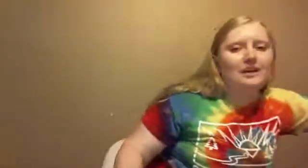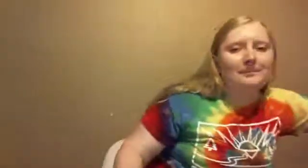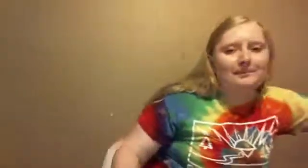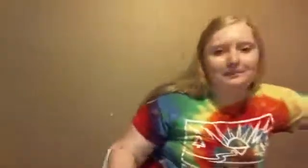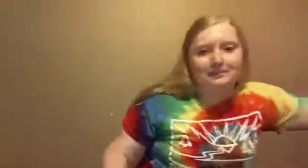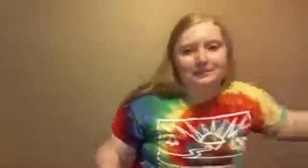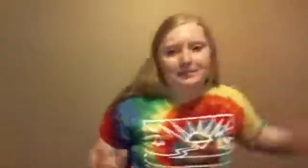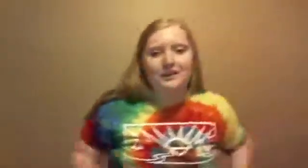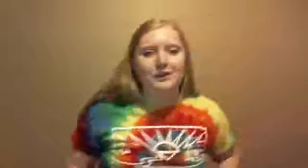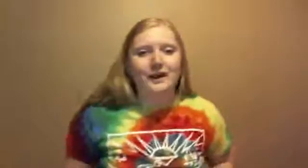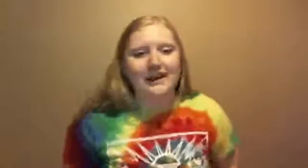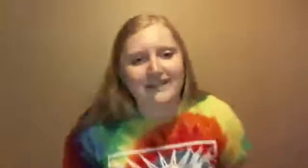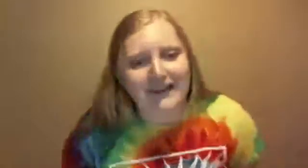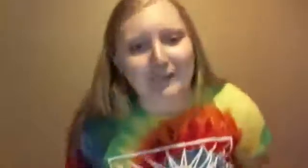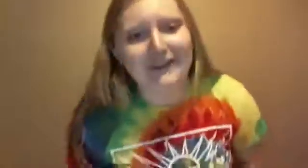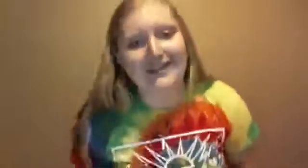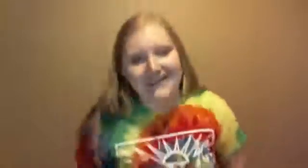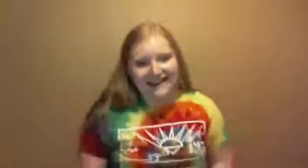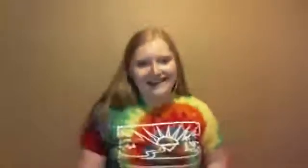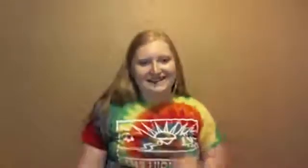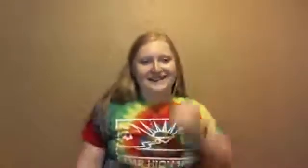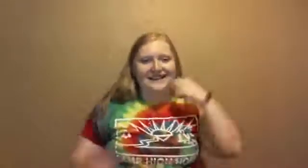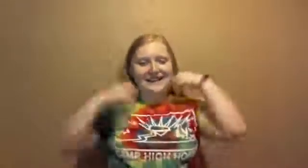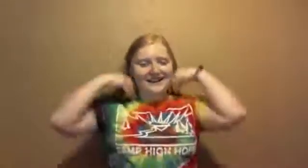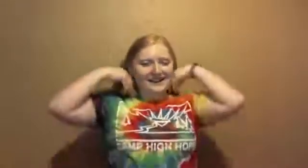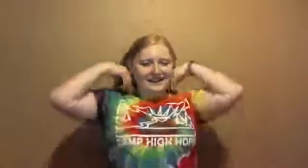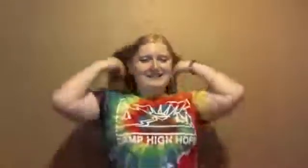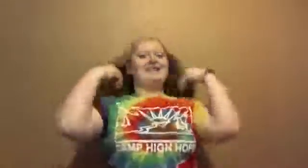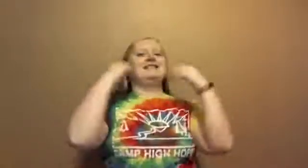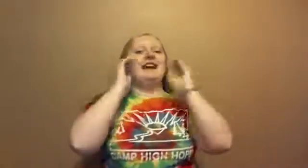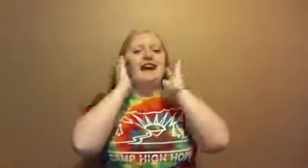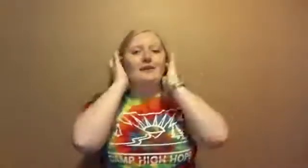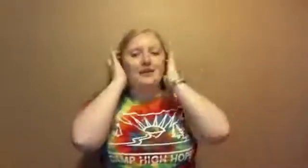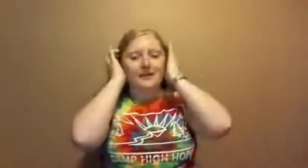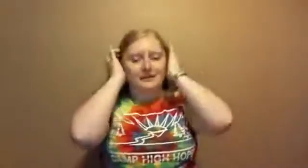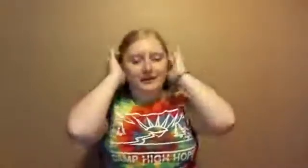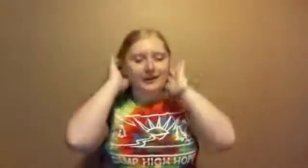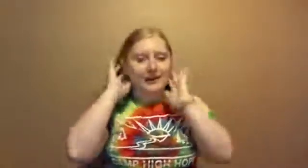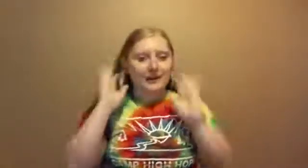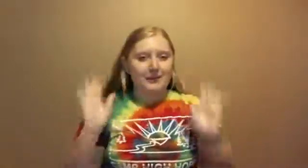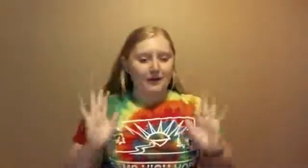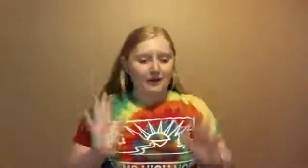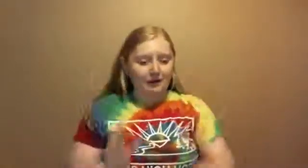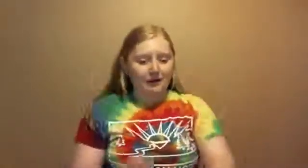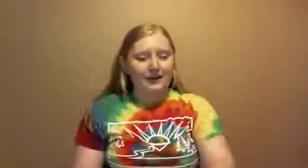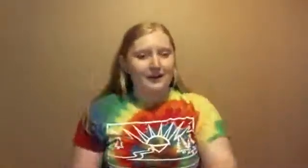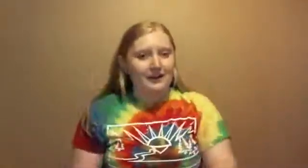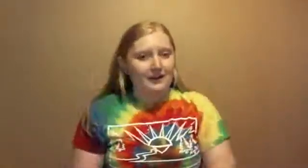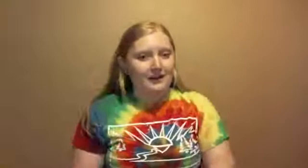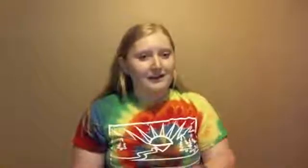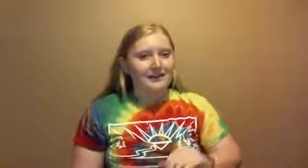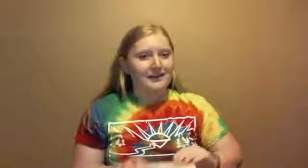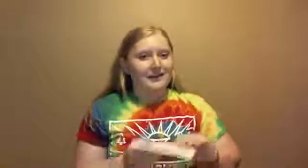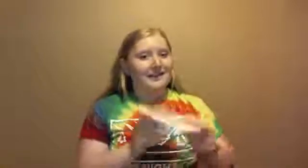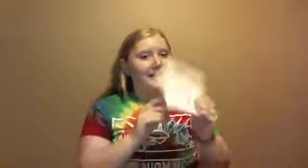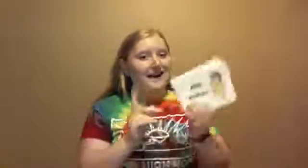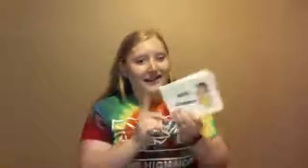welcome to ASL with Liz. Today we are going to be learning about the